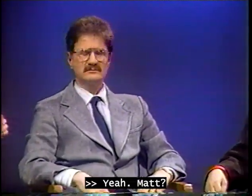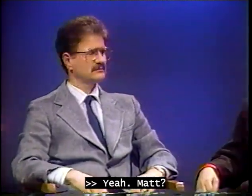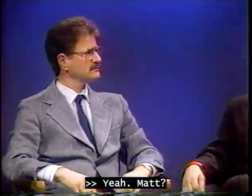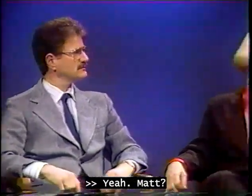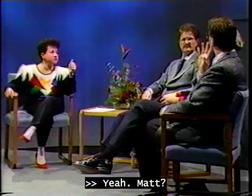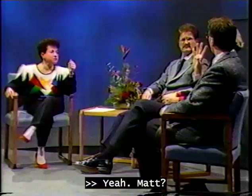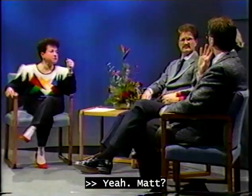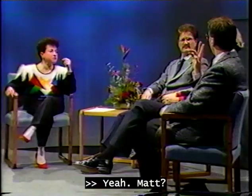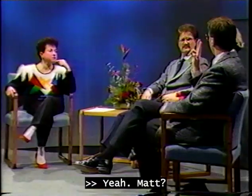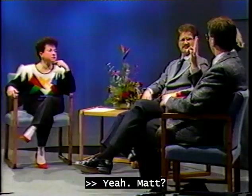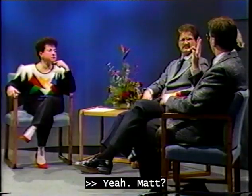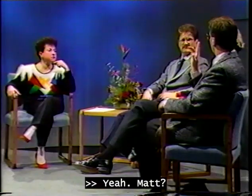Matt?